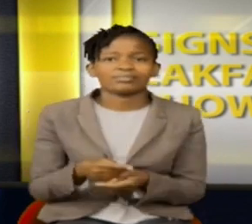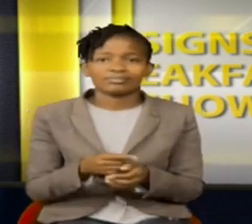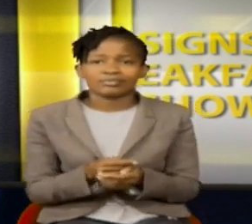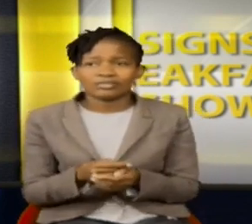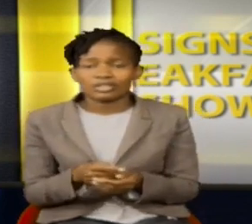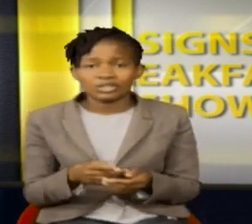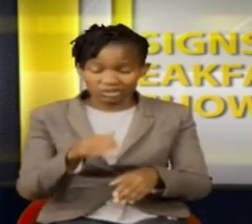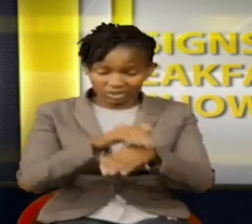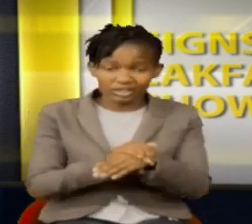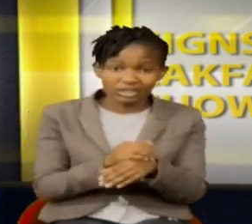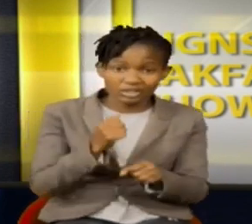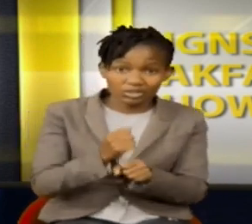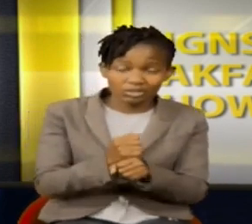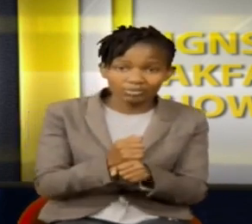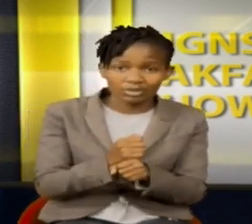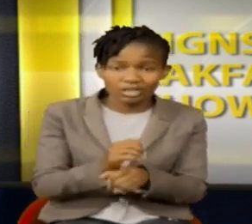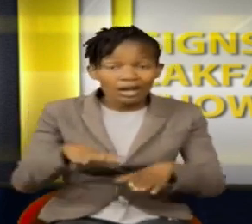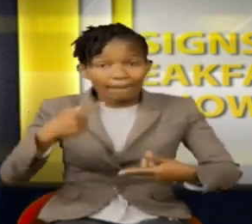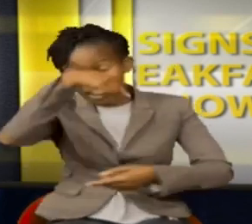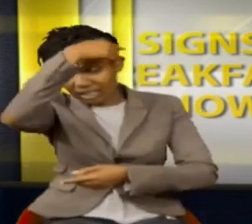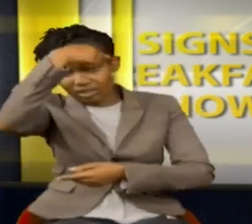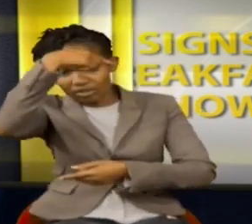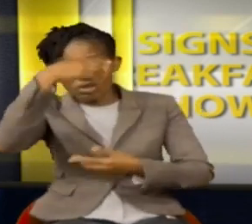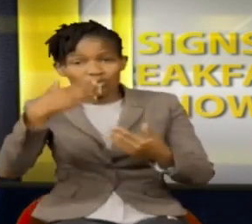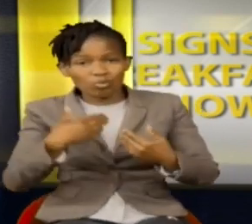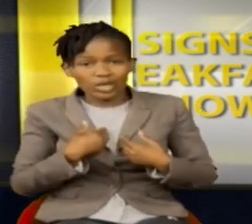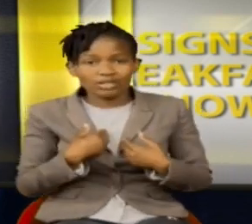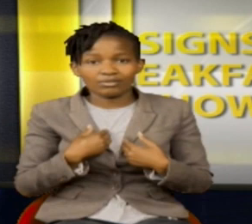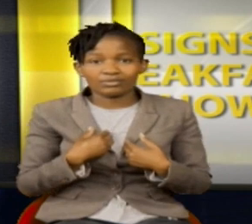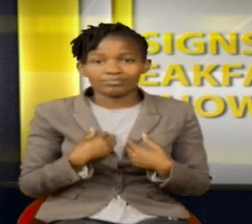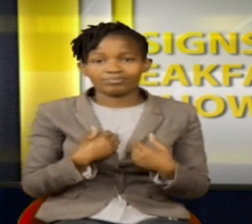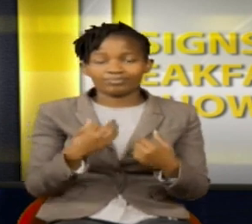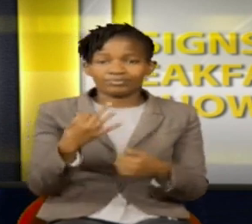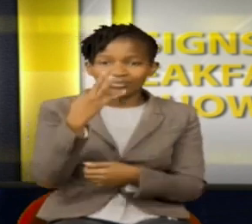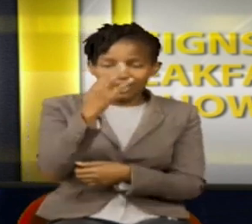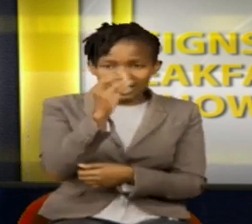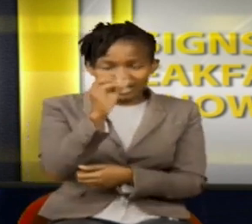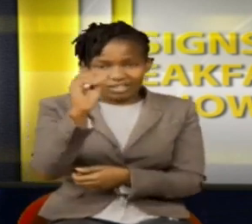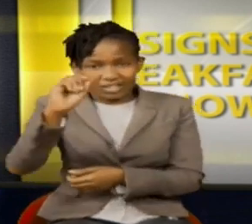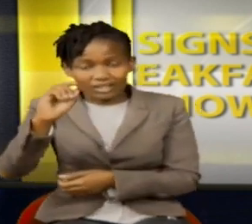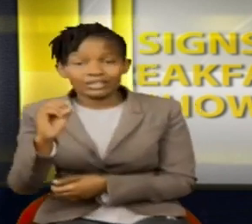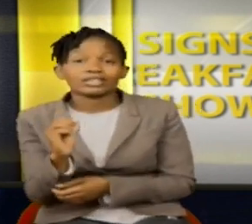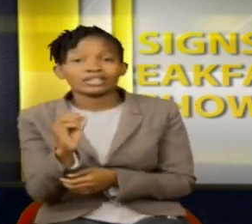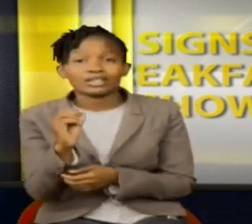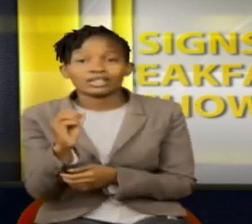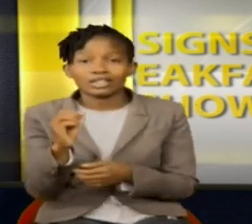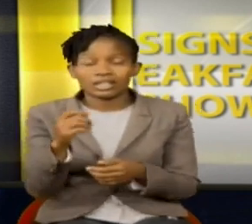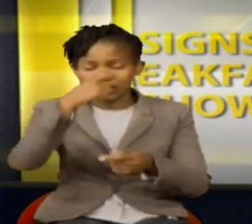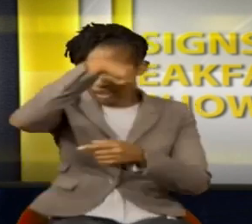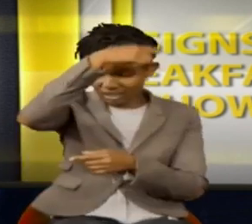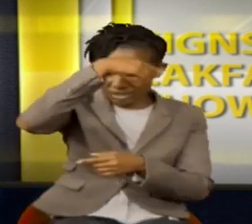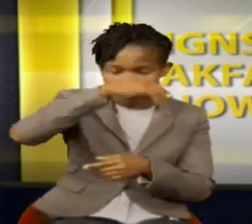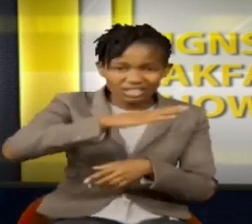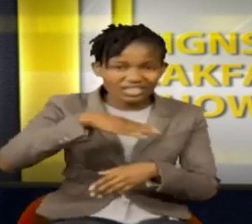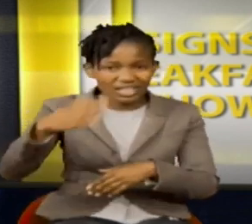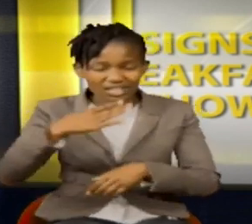Yes. Today, how many graduates do we have? We have 800,000 graduates annually who cannot be absorbed into the job market. I see. So we have